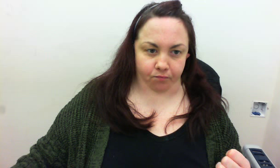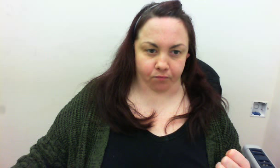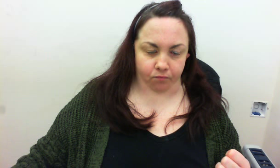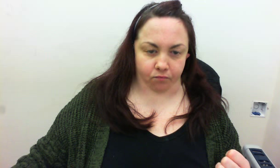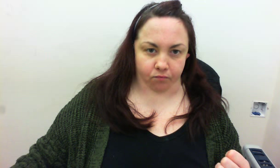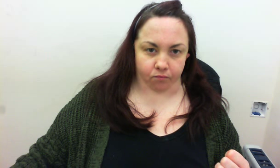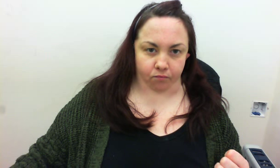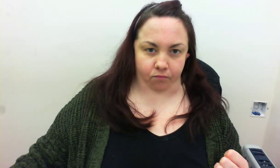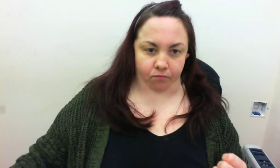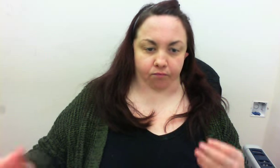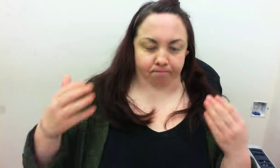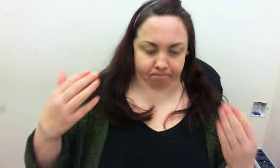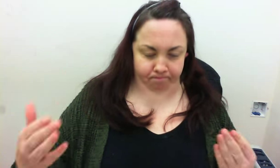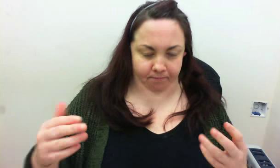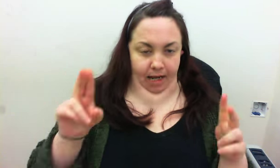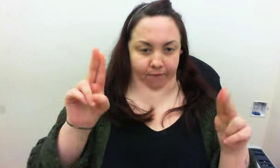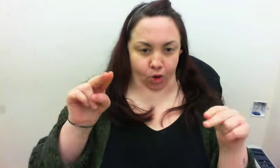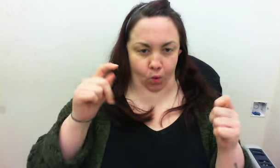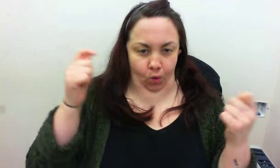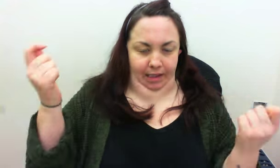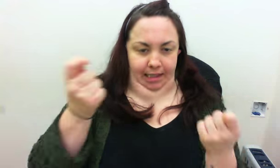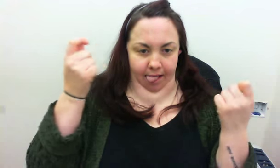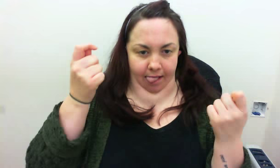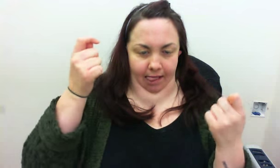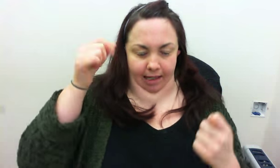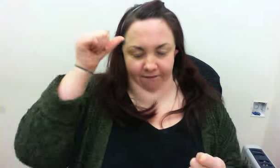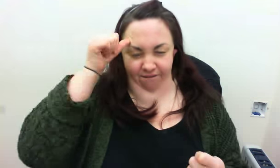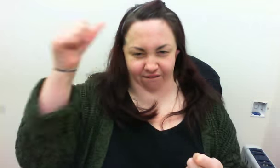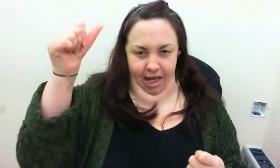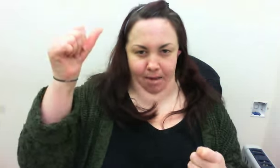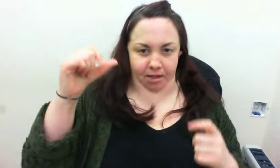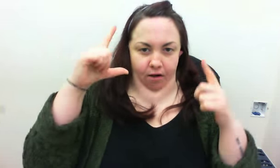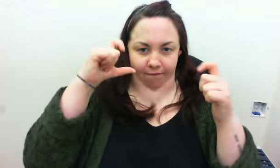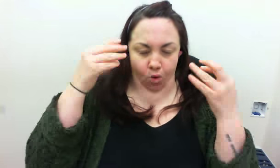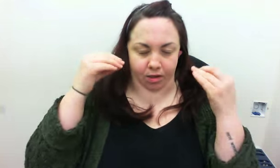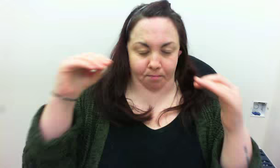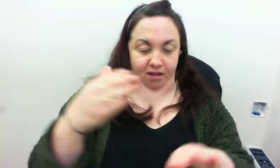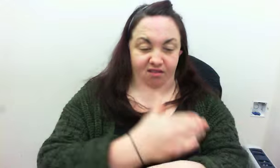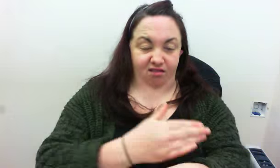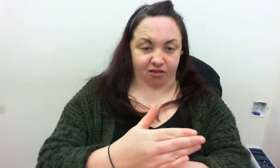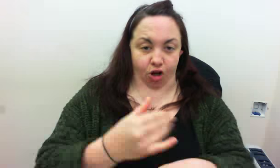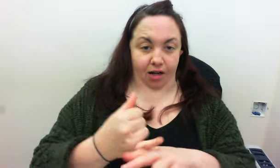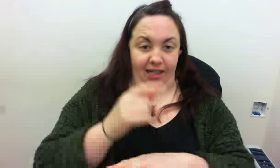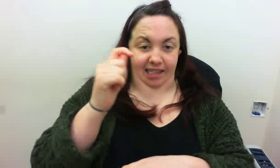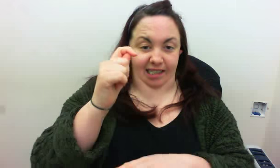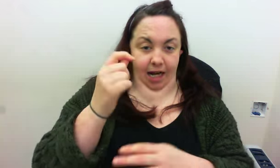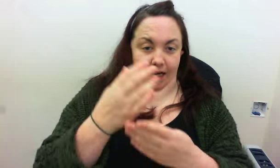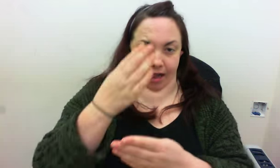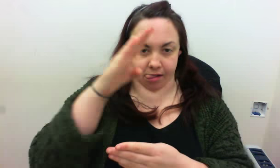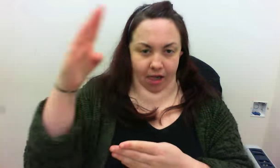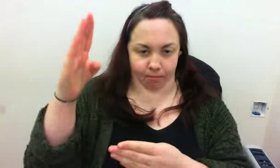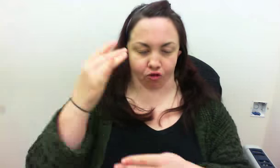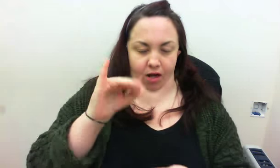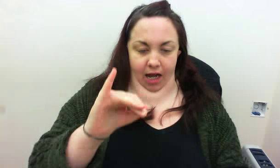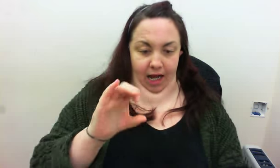a celebrity photo exhibition which is going to be starting from this week onwards. Irish Sign Language Celebrity Photo